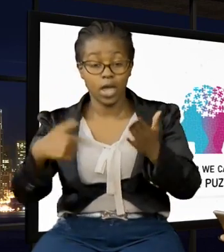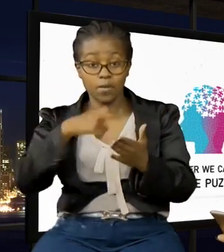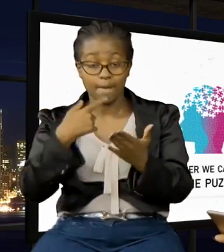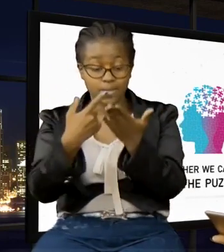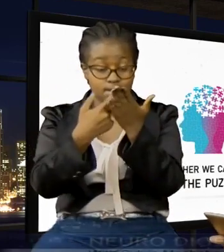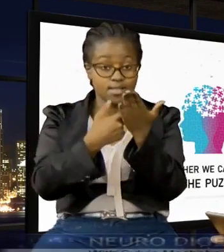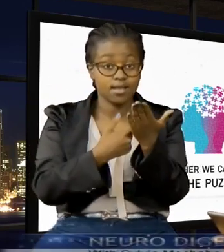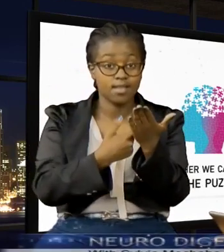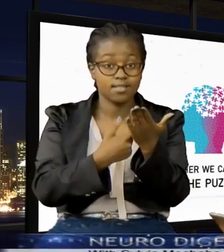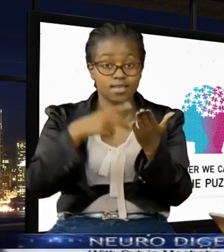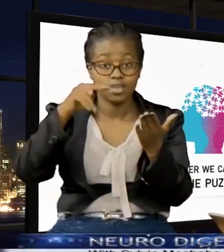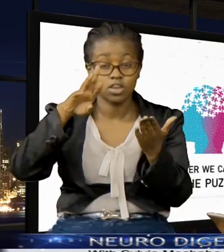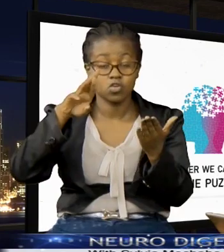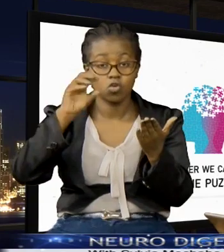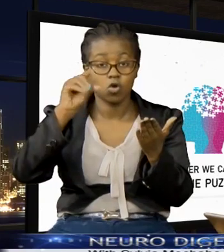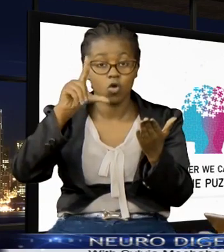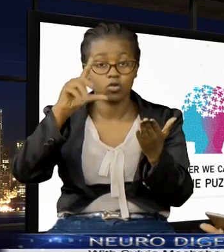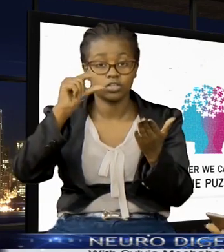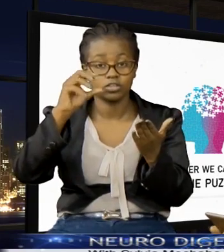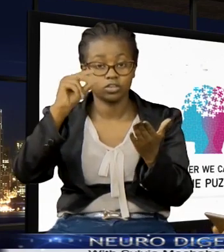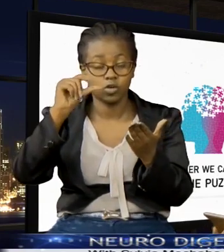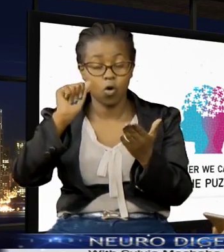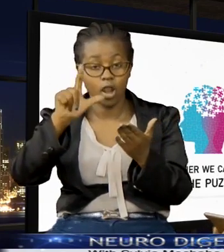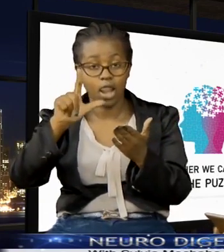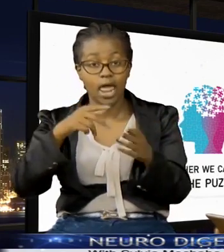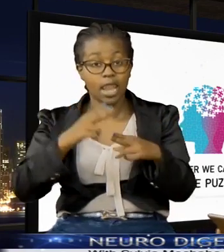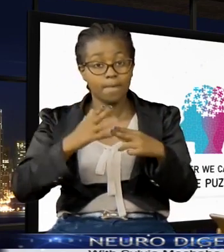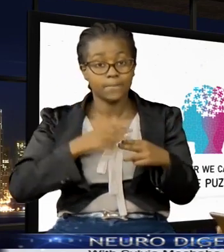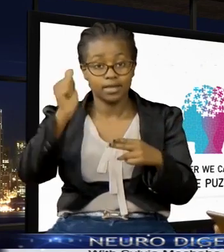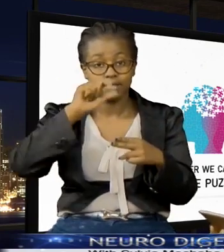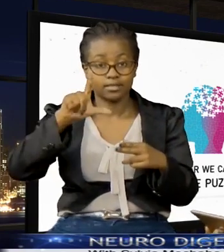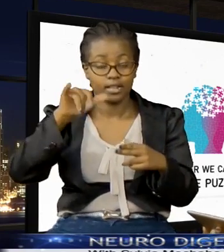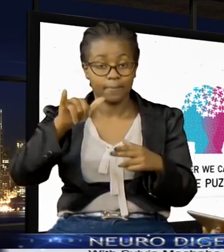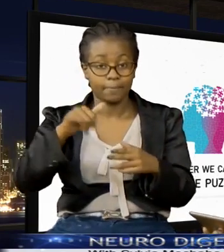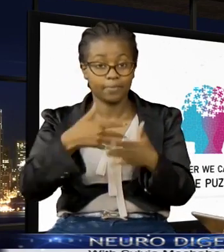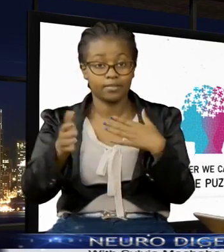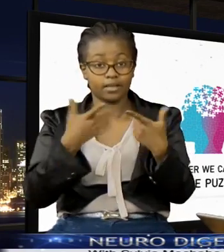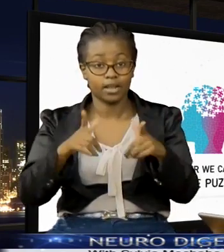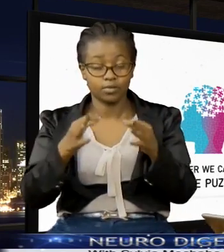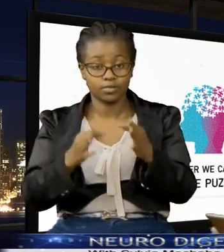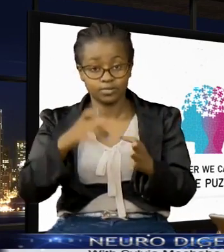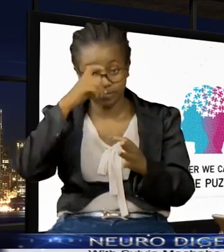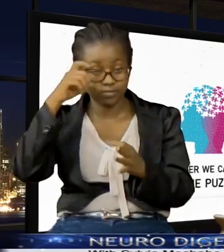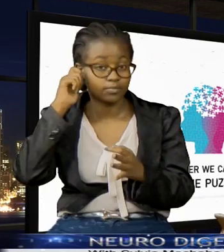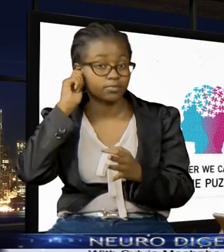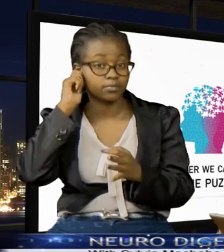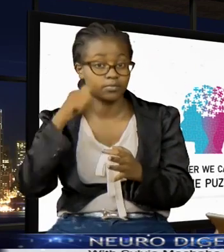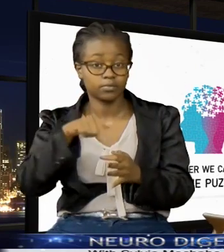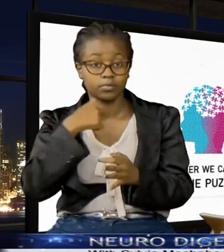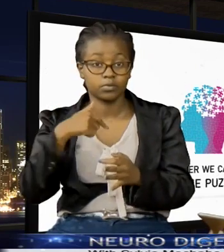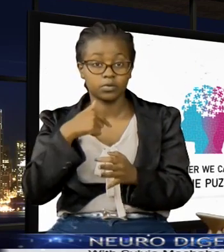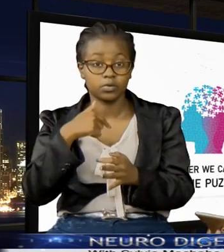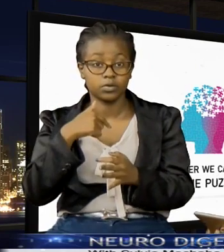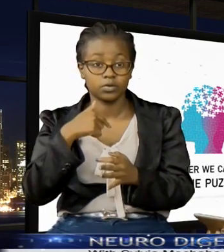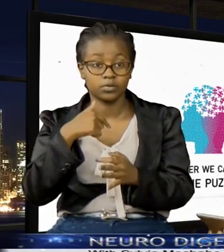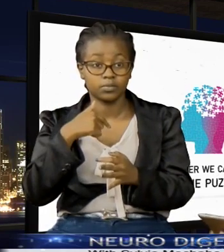be discussing neurological disorders. My name is Sylvia Moraa. My interpreter is Maureen, and we are